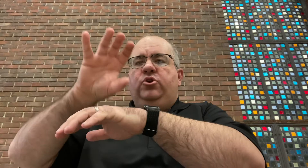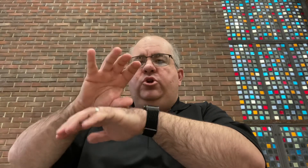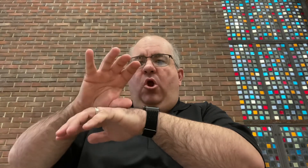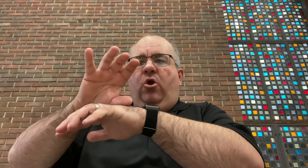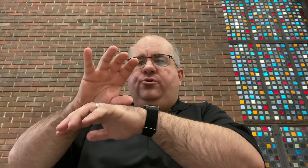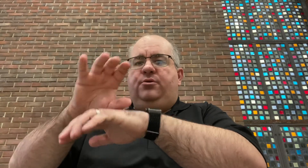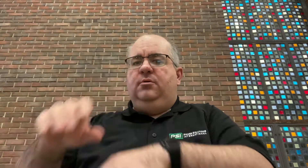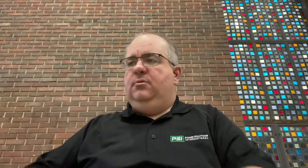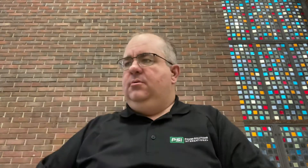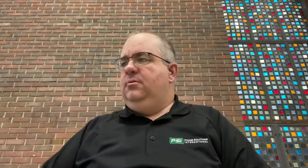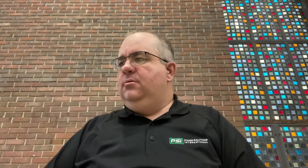church,